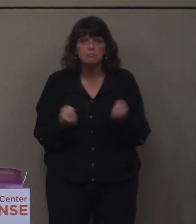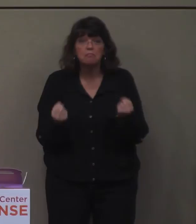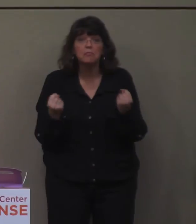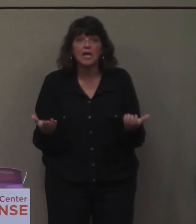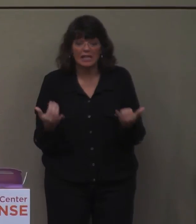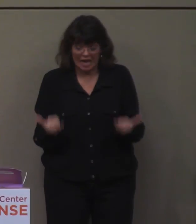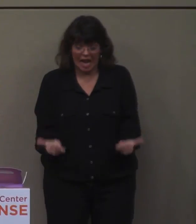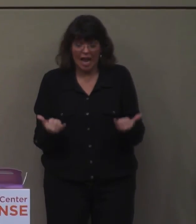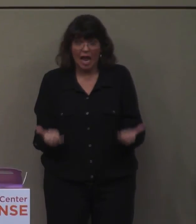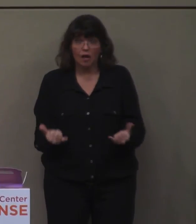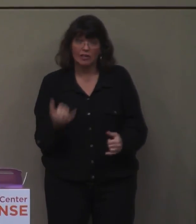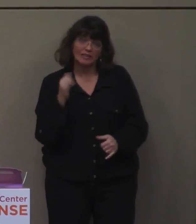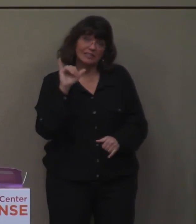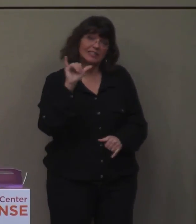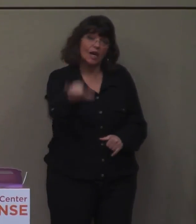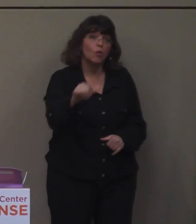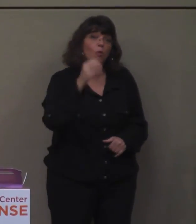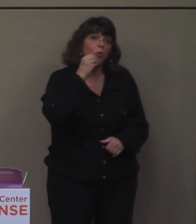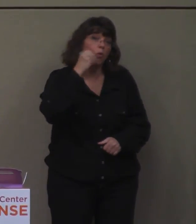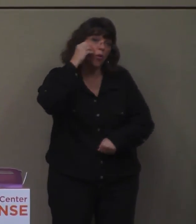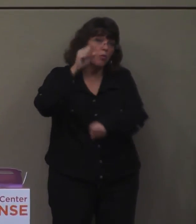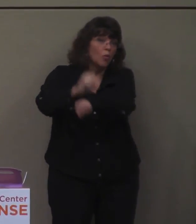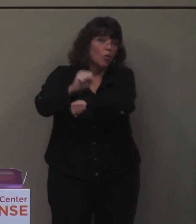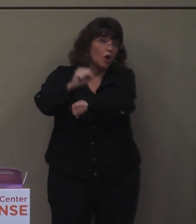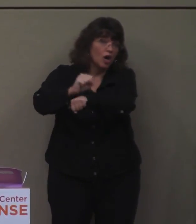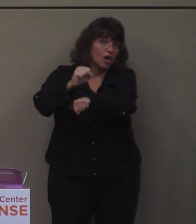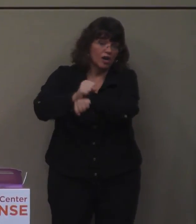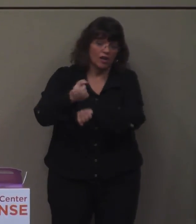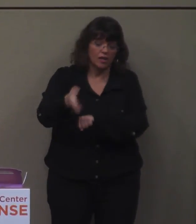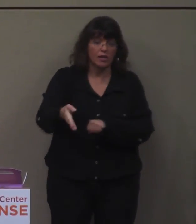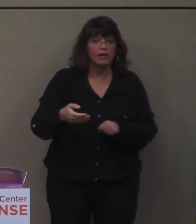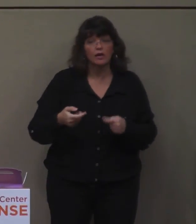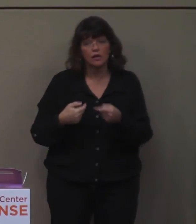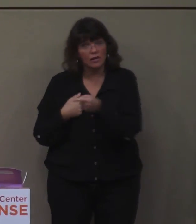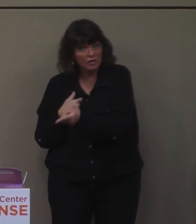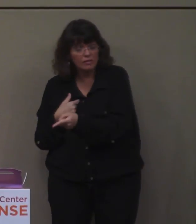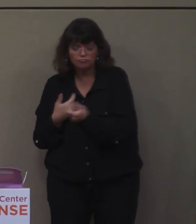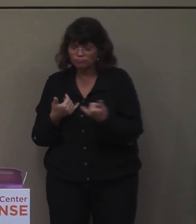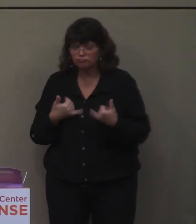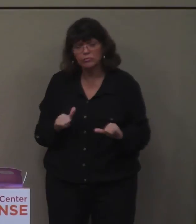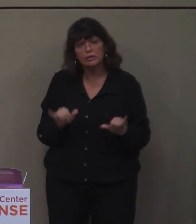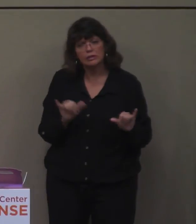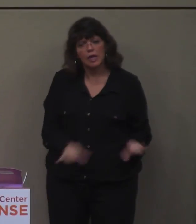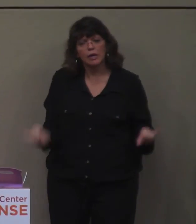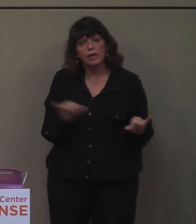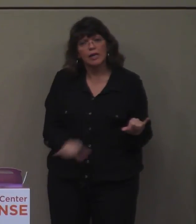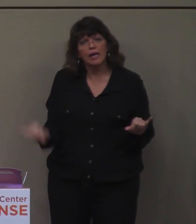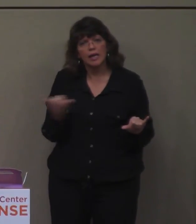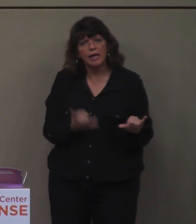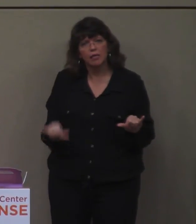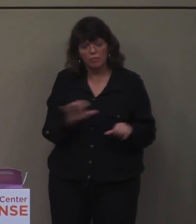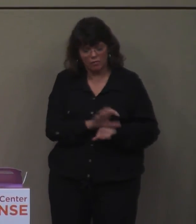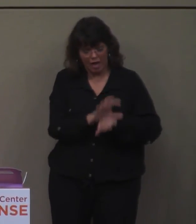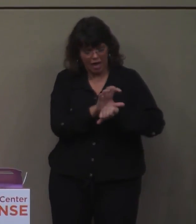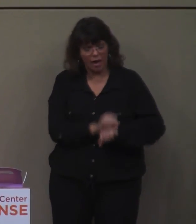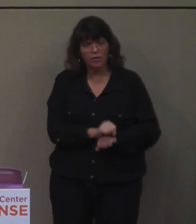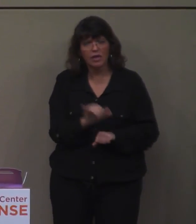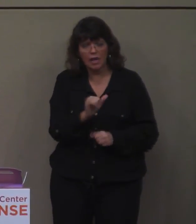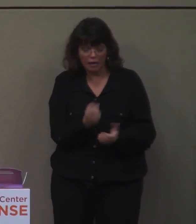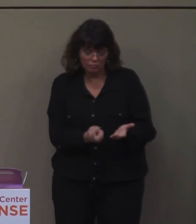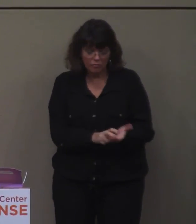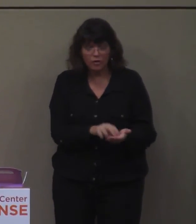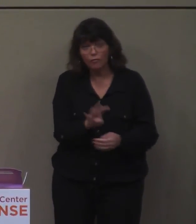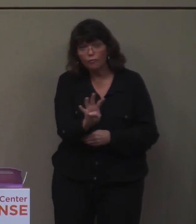still getting up at my normal 4 a.m. and getting my workout in, and, you know, spending time to do meditation, write in my own